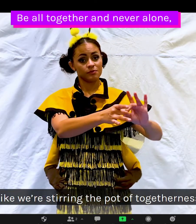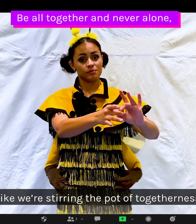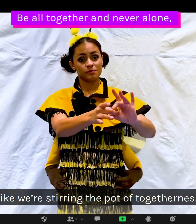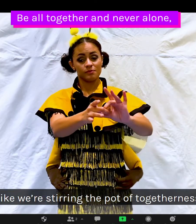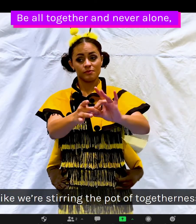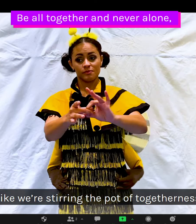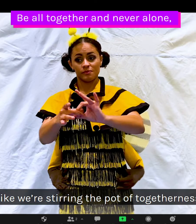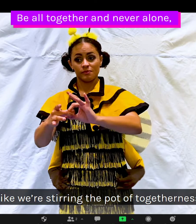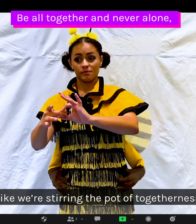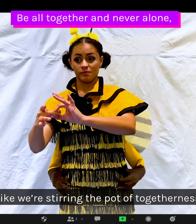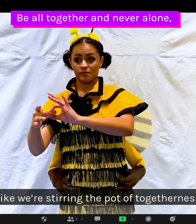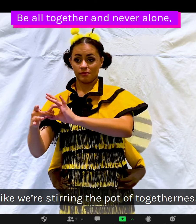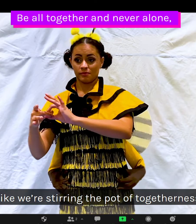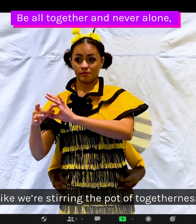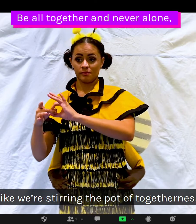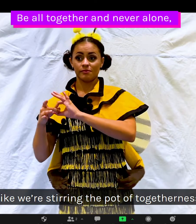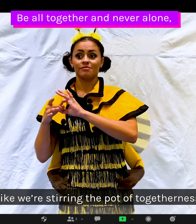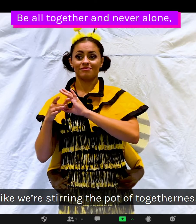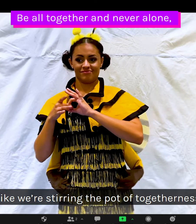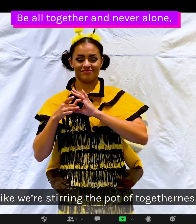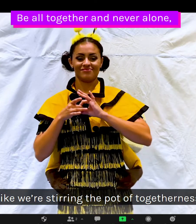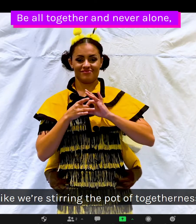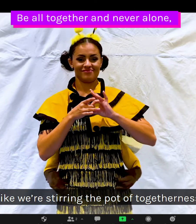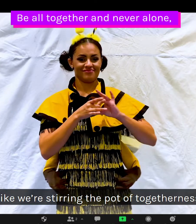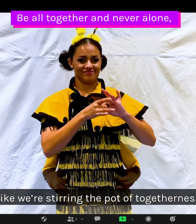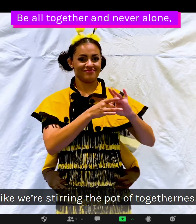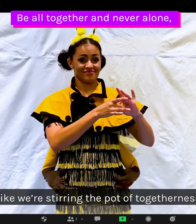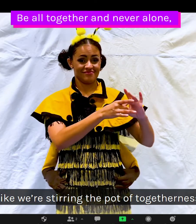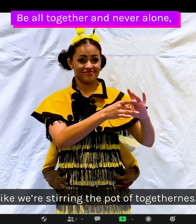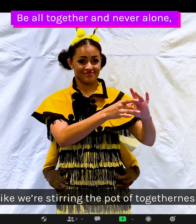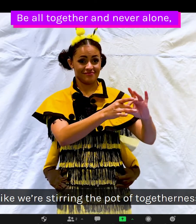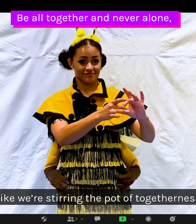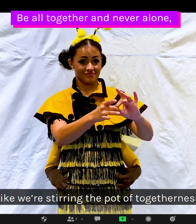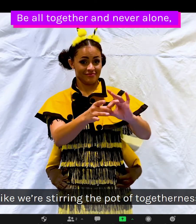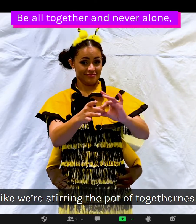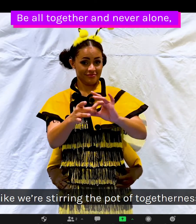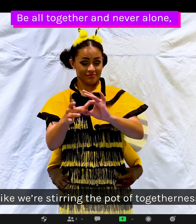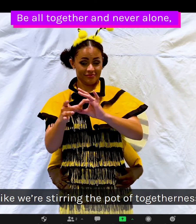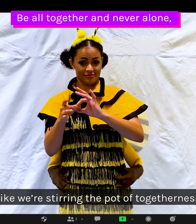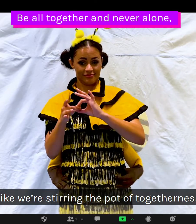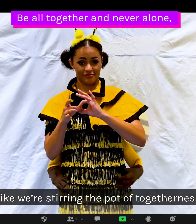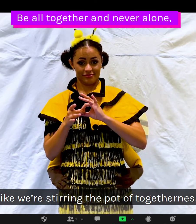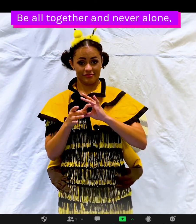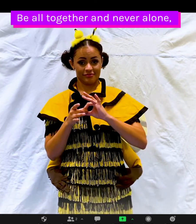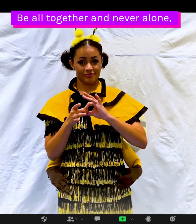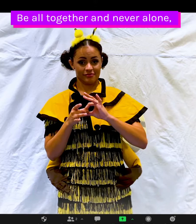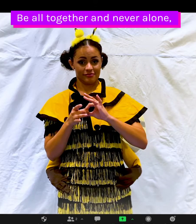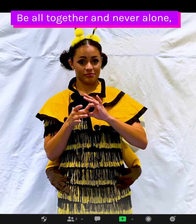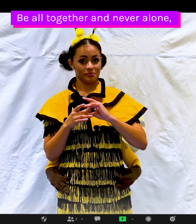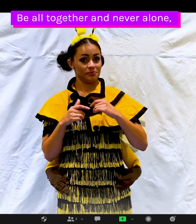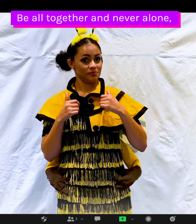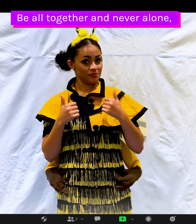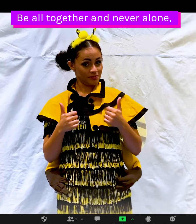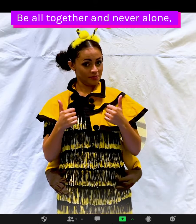chest. Then it's like we're stirring the pot of togetherness twice.